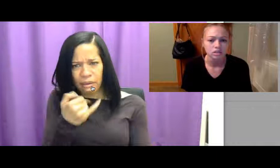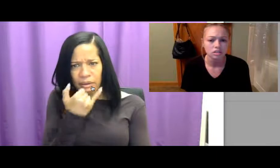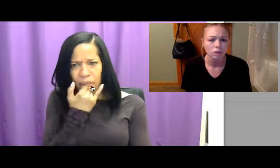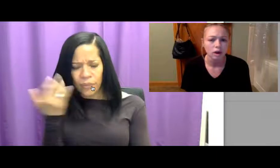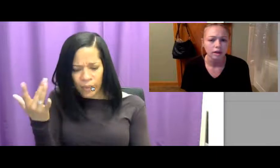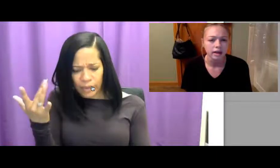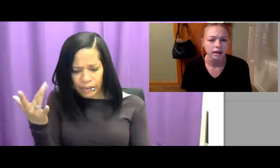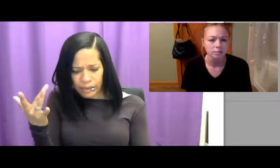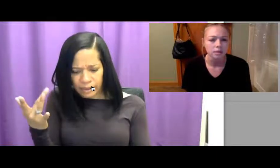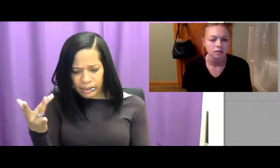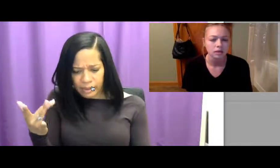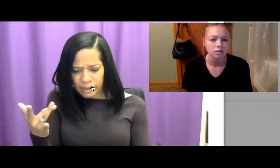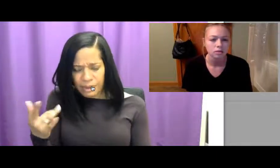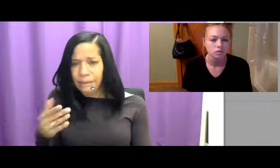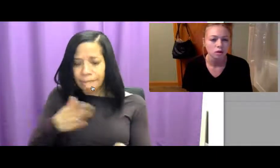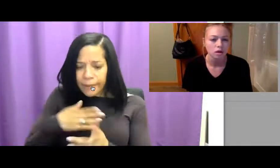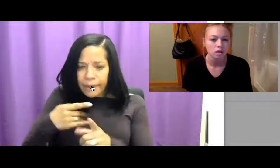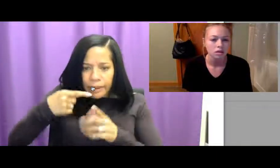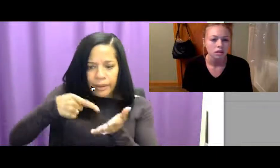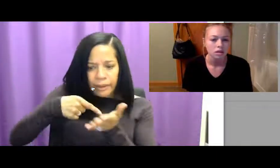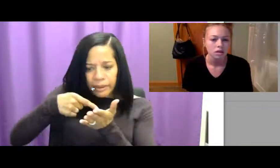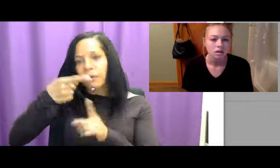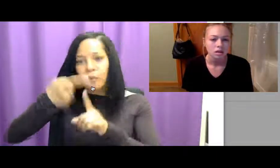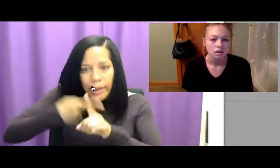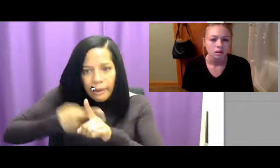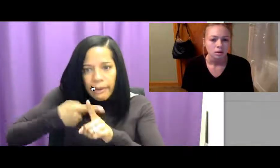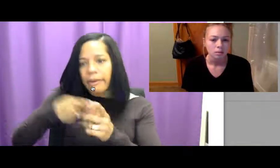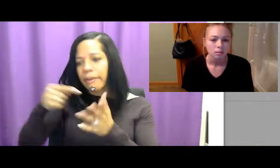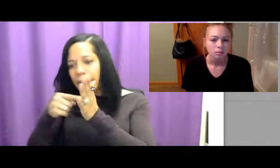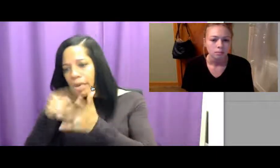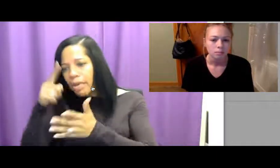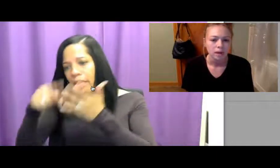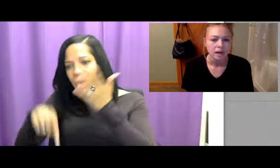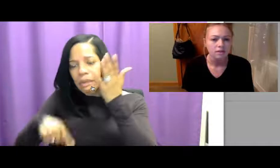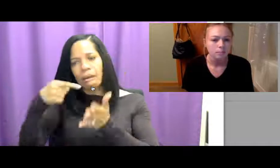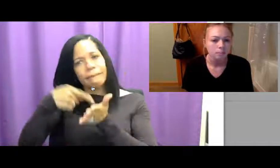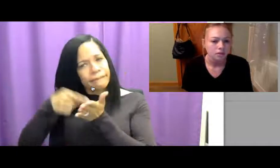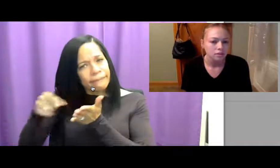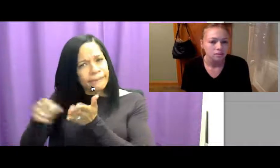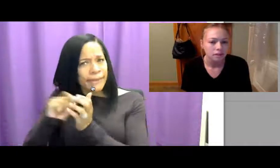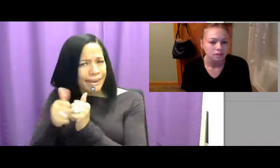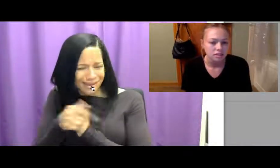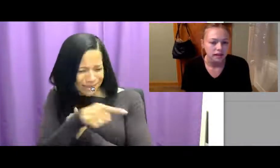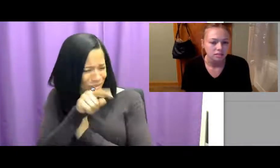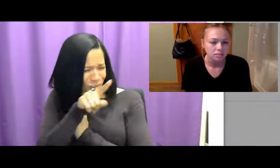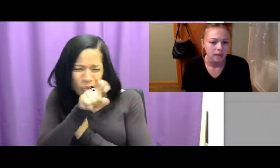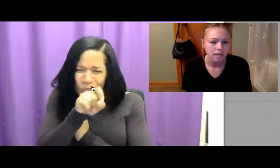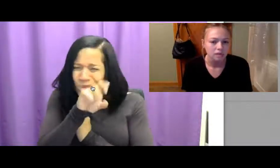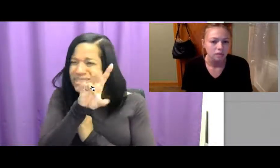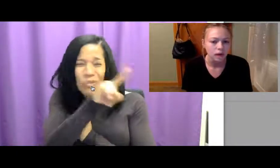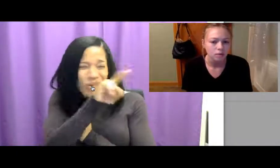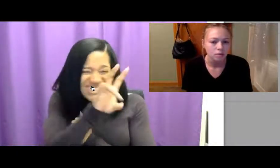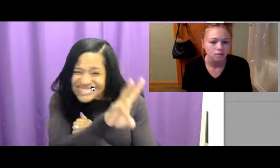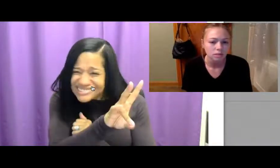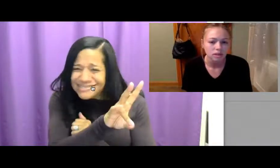don't understand why that happened. I don't know what's wrong. But I have monthly bills that I have to pay, and I